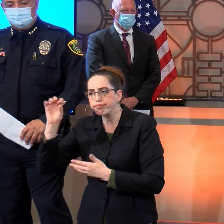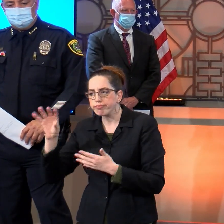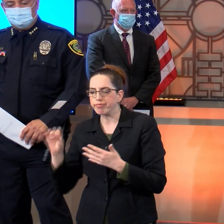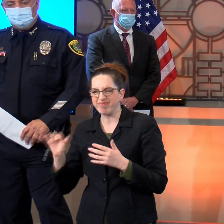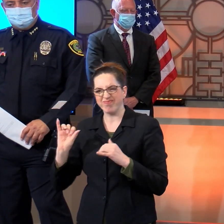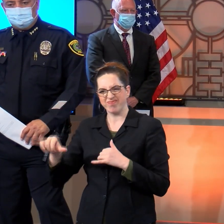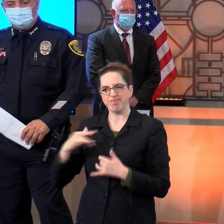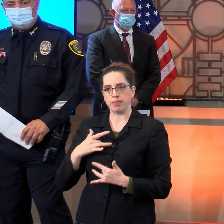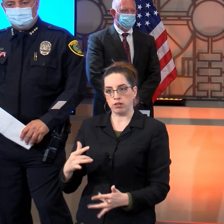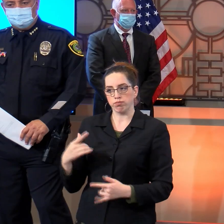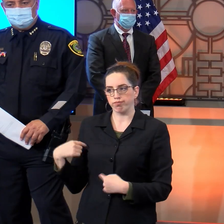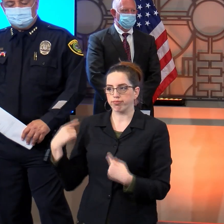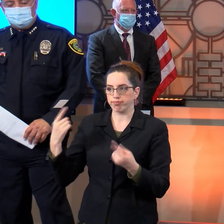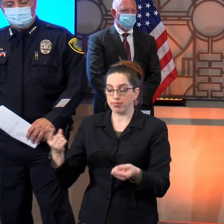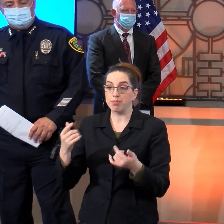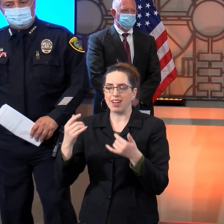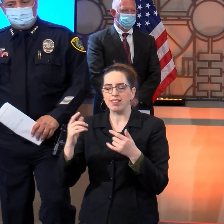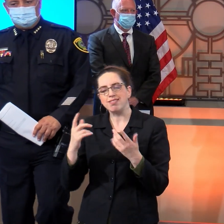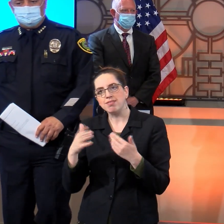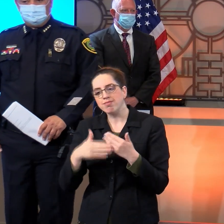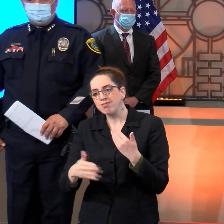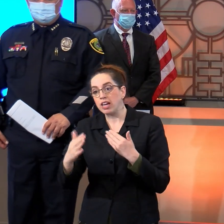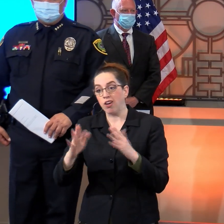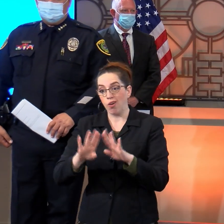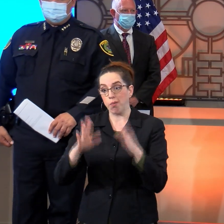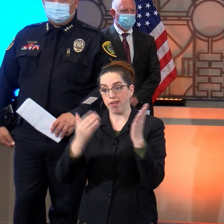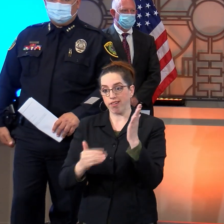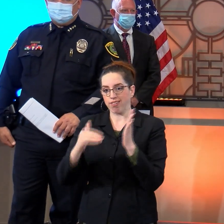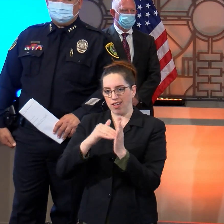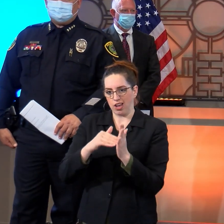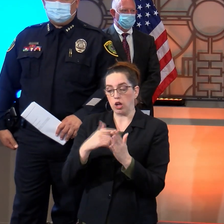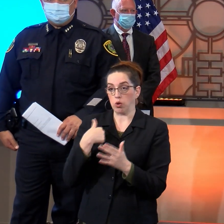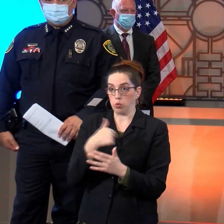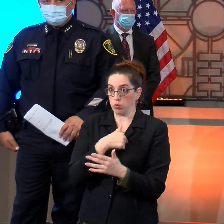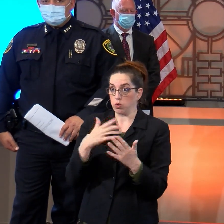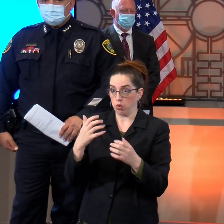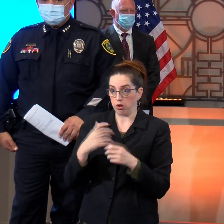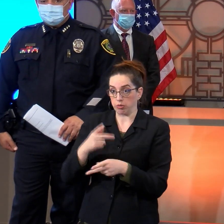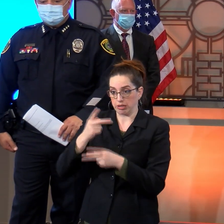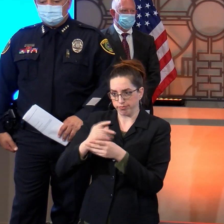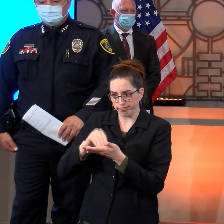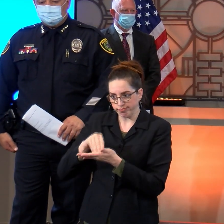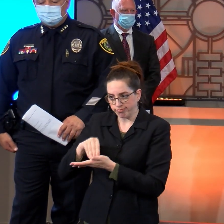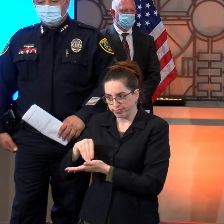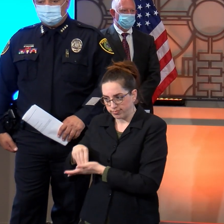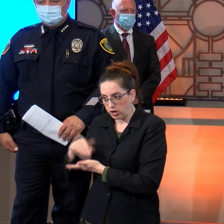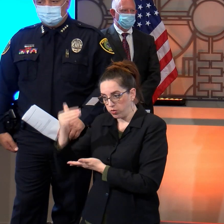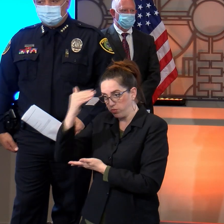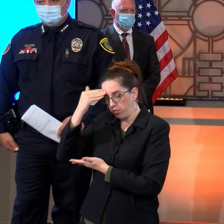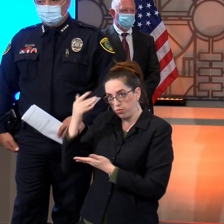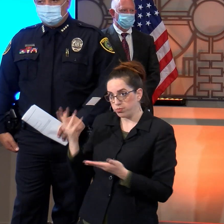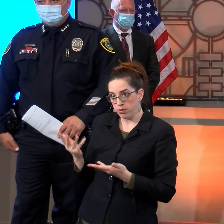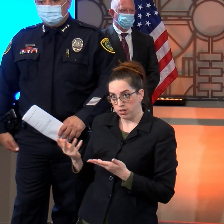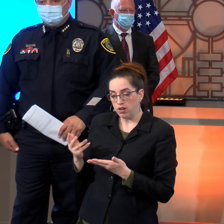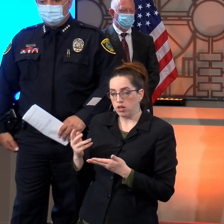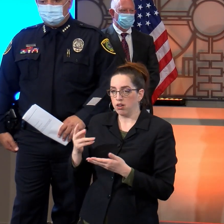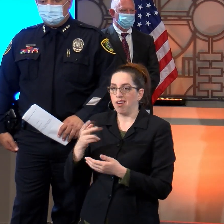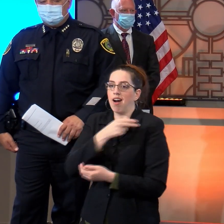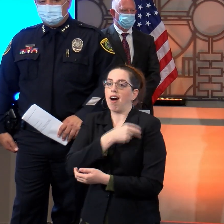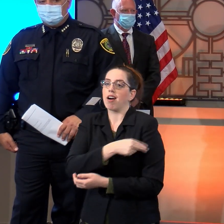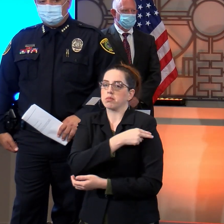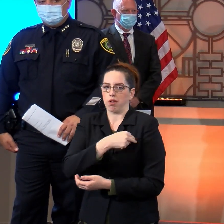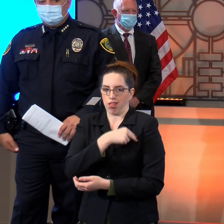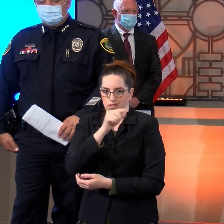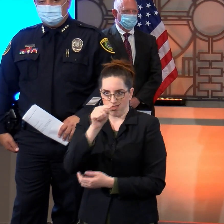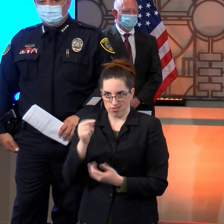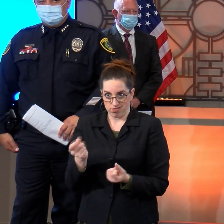things that, as I think about a reopening strategy, the measures we're going to want to keep very close to us and understand very well is that hospital